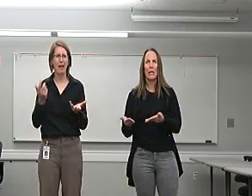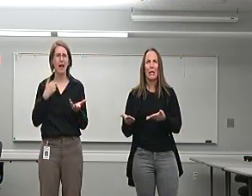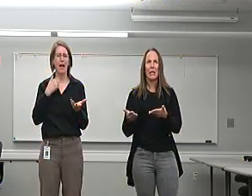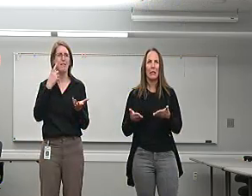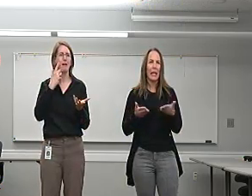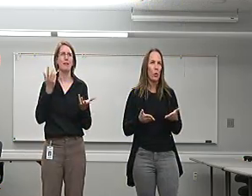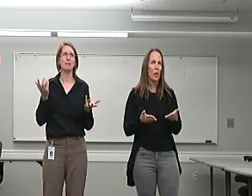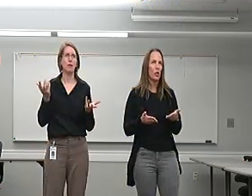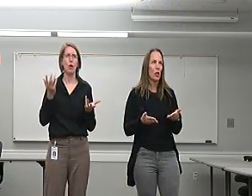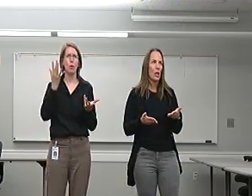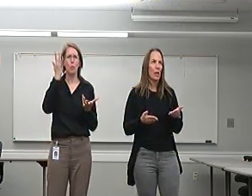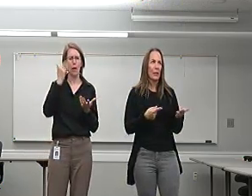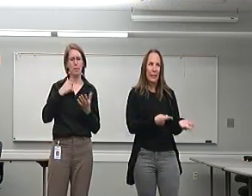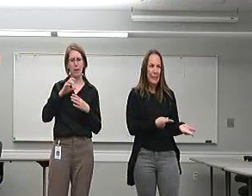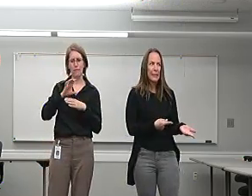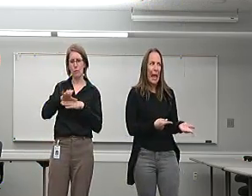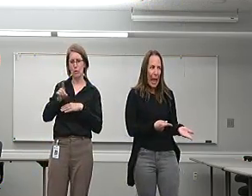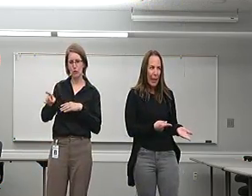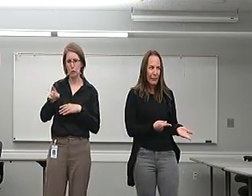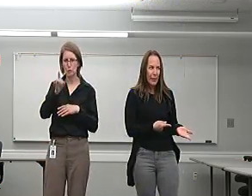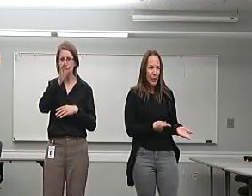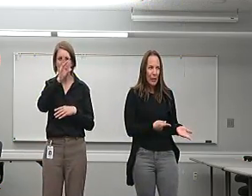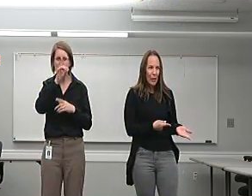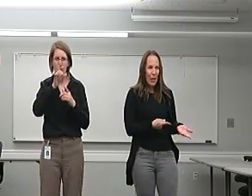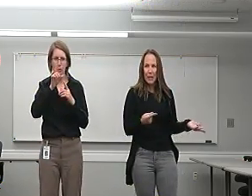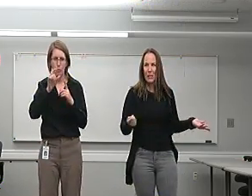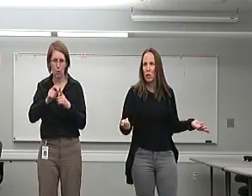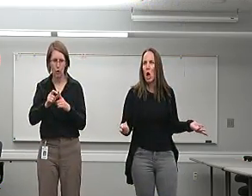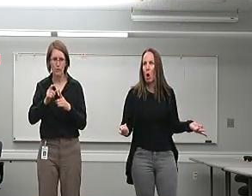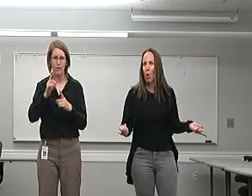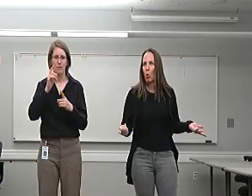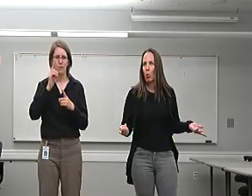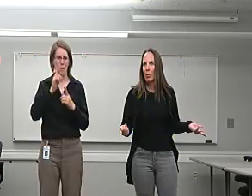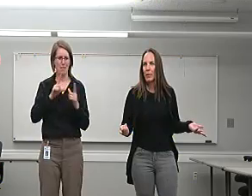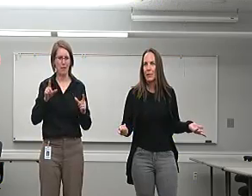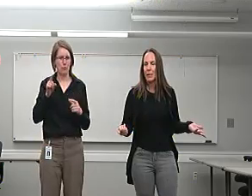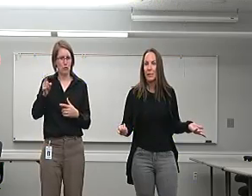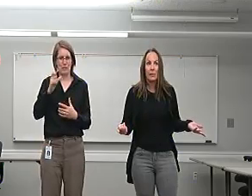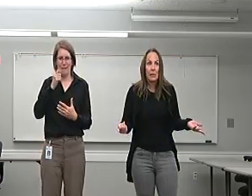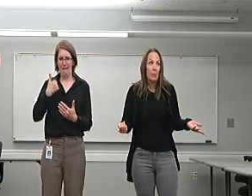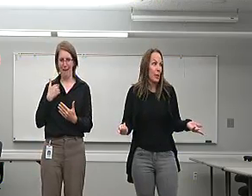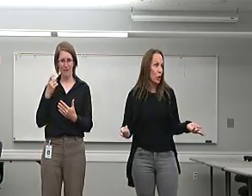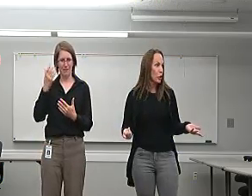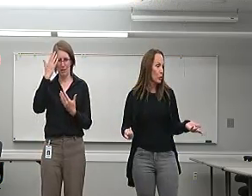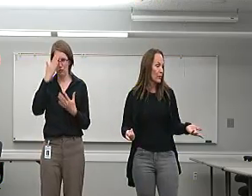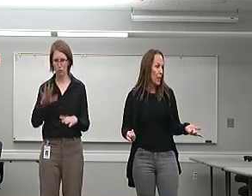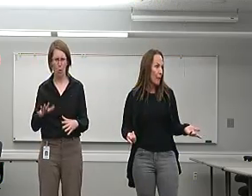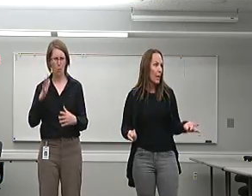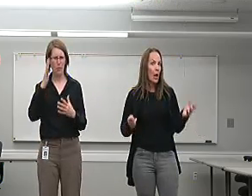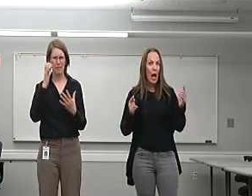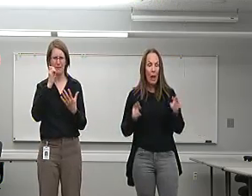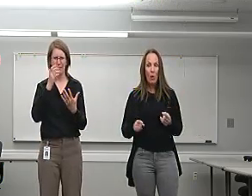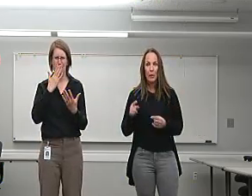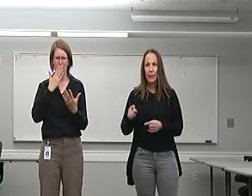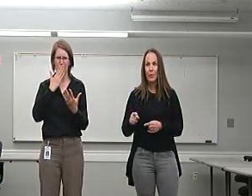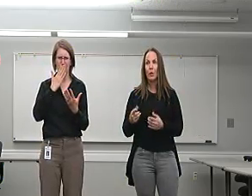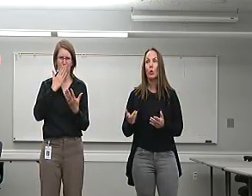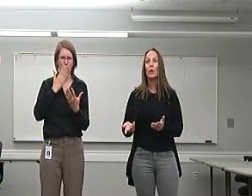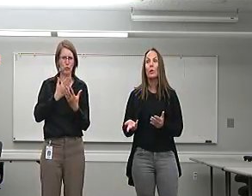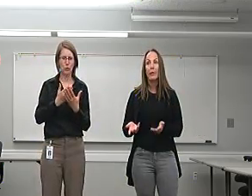language Leah doesn't have and doesn't know? This doesn't seem like a good use of time. I want Leah to be a critical